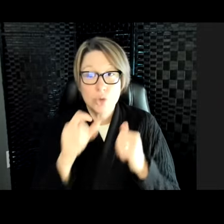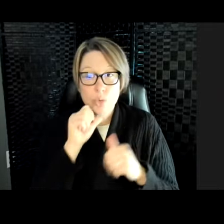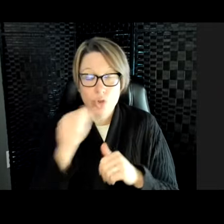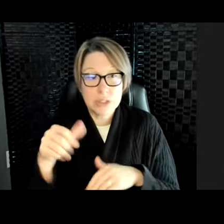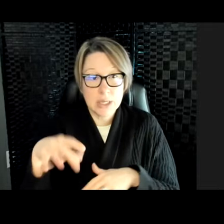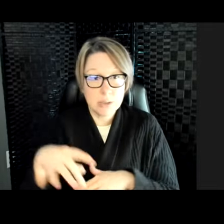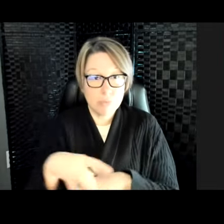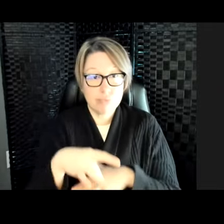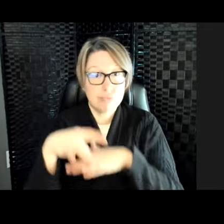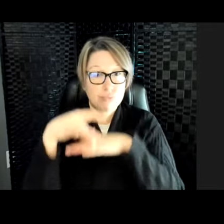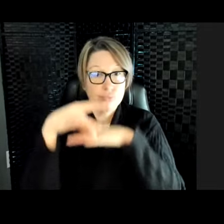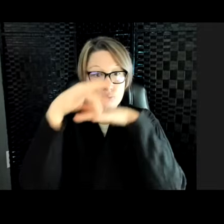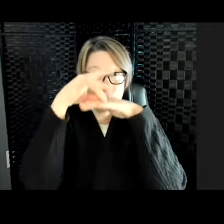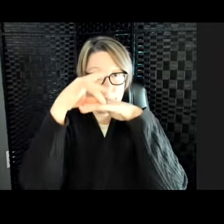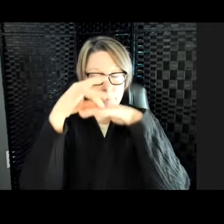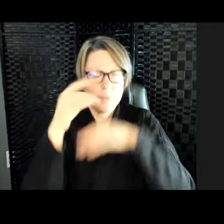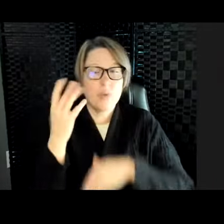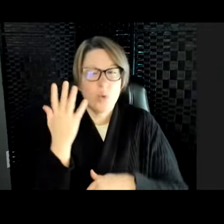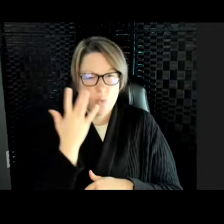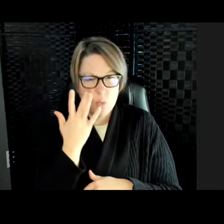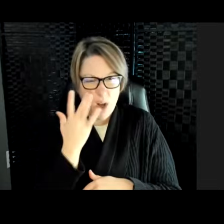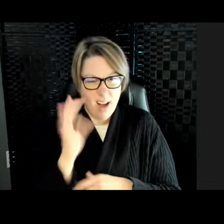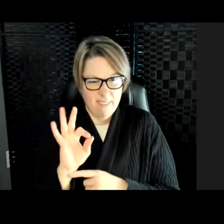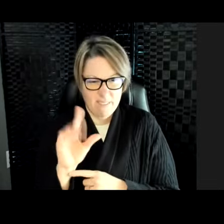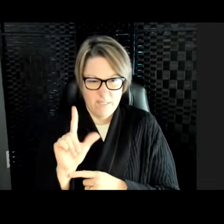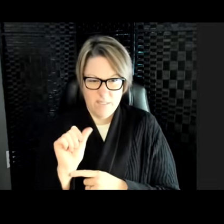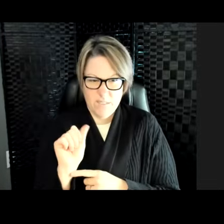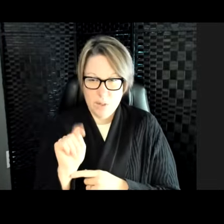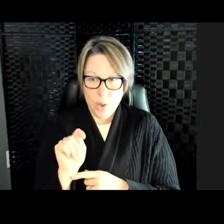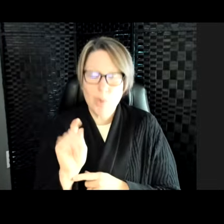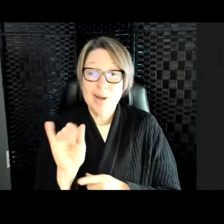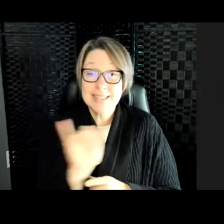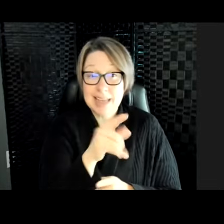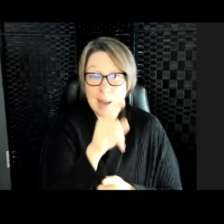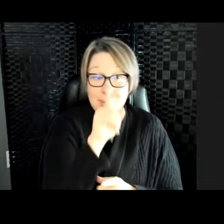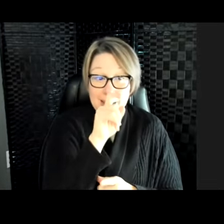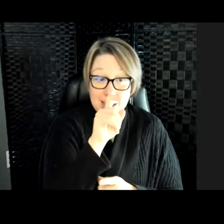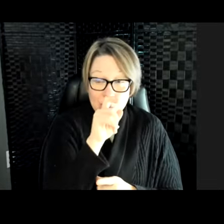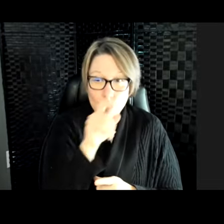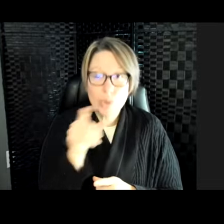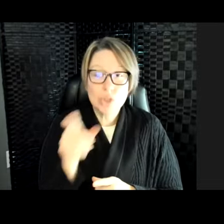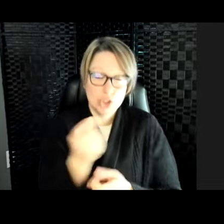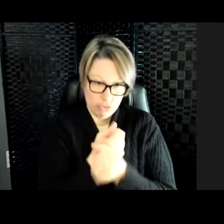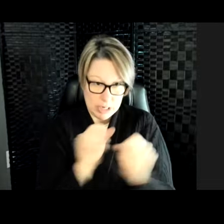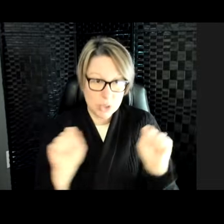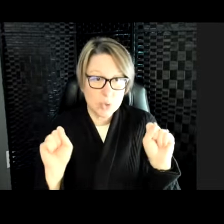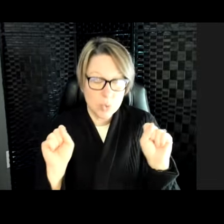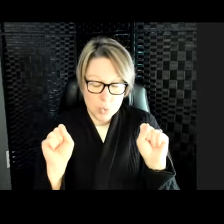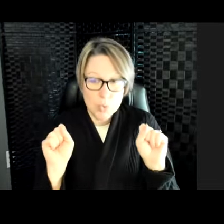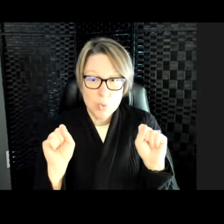And the reason she would float is because, like the eagles, Tink is a rescue. So, she is from the